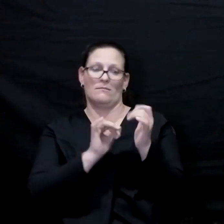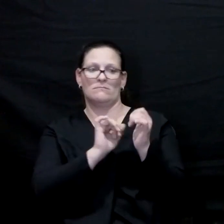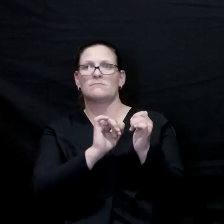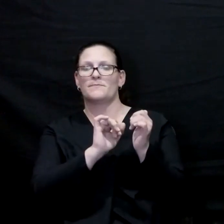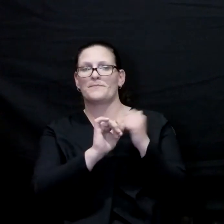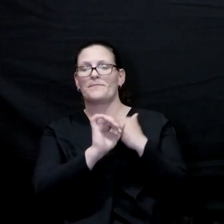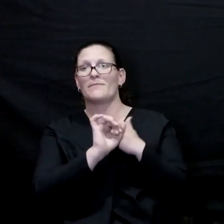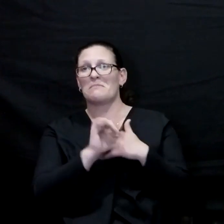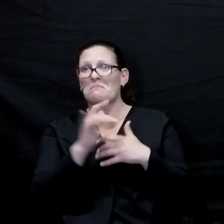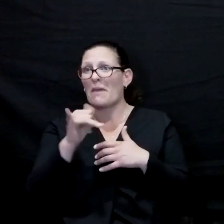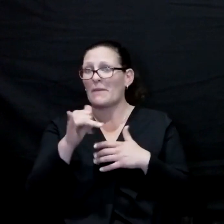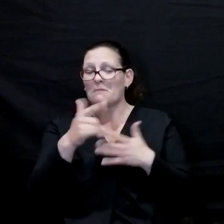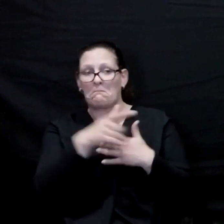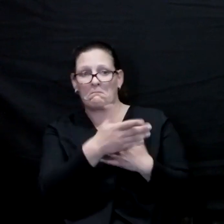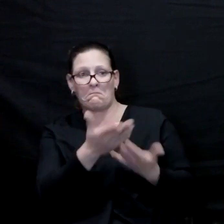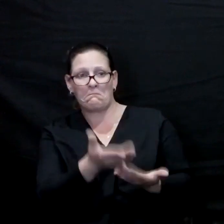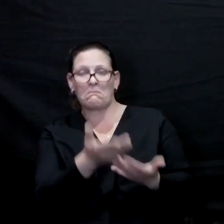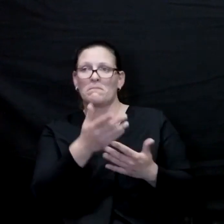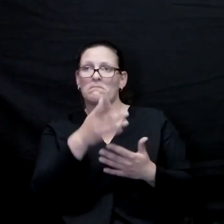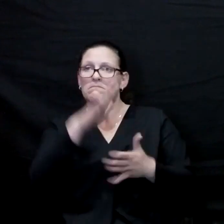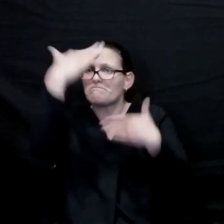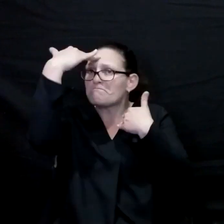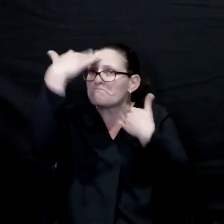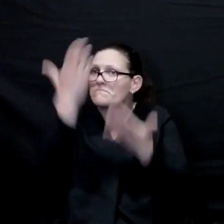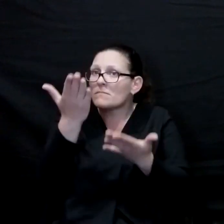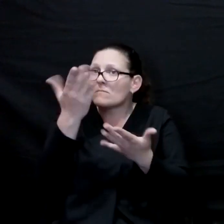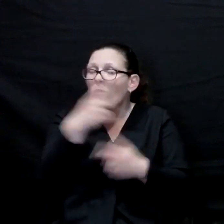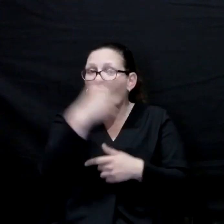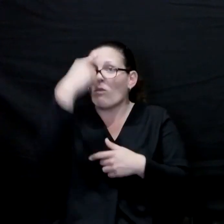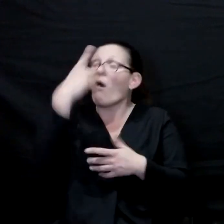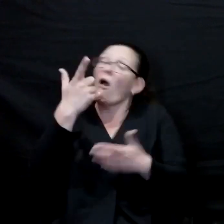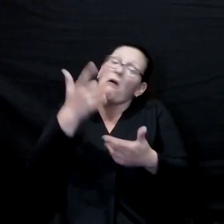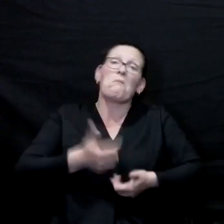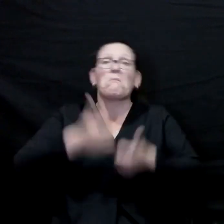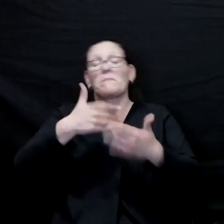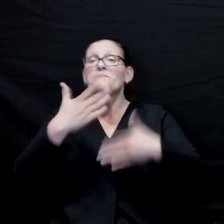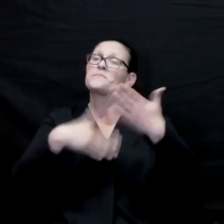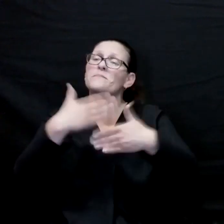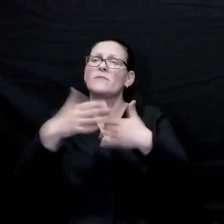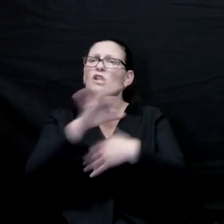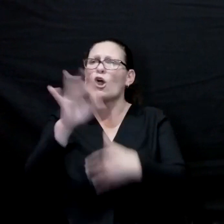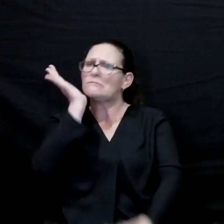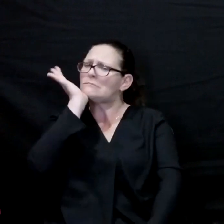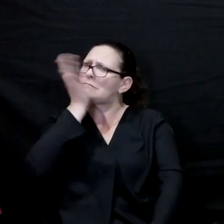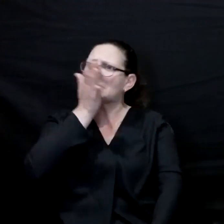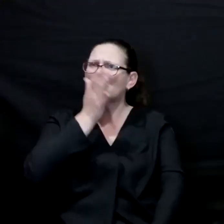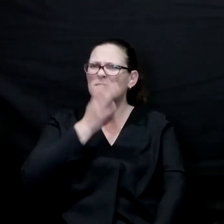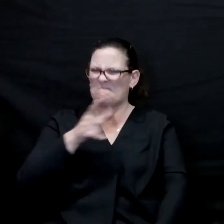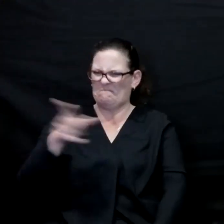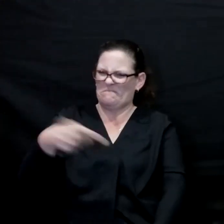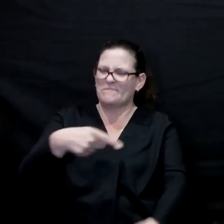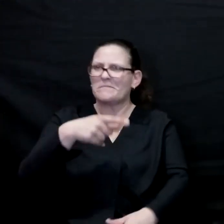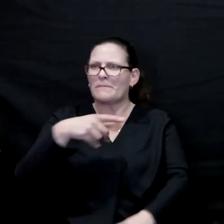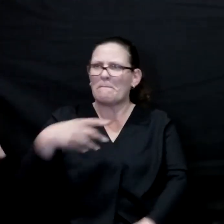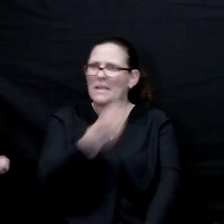so innocent that it could be indirect discrimination, and it's been done without any intention, and it could be